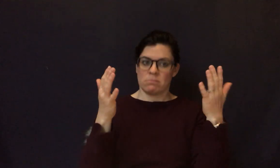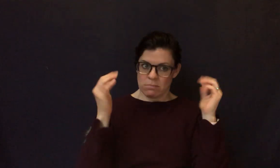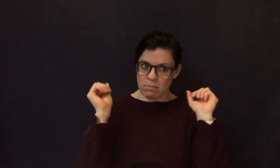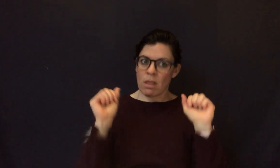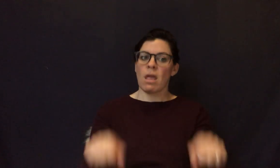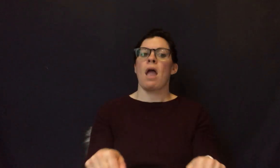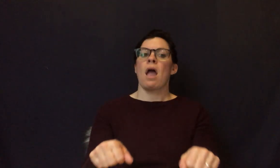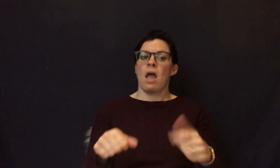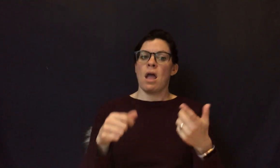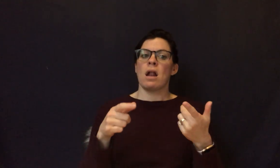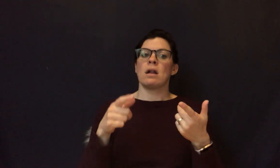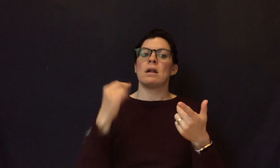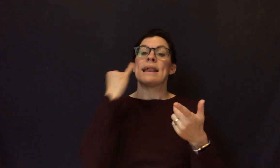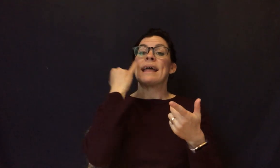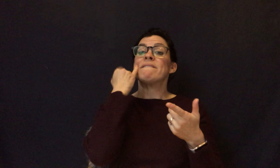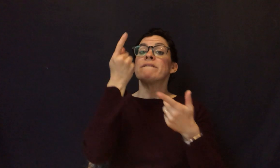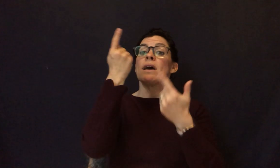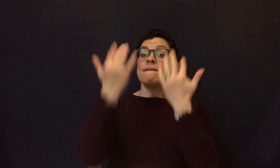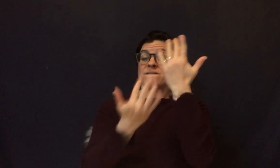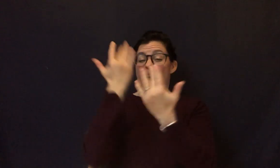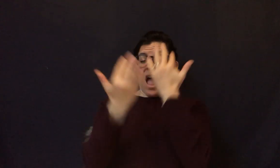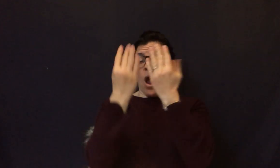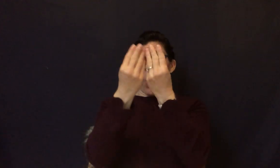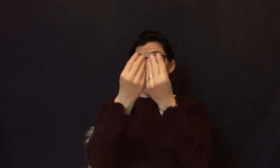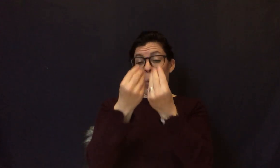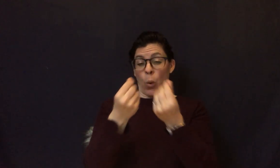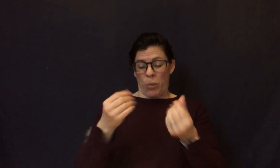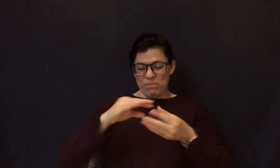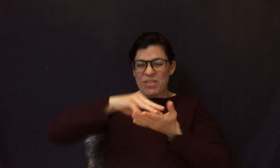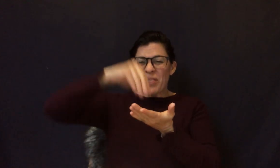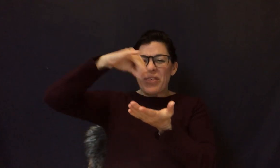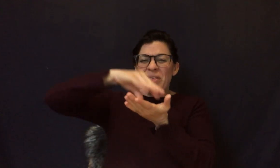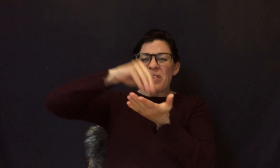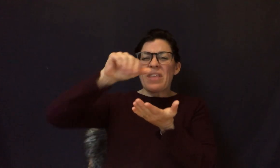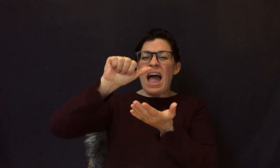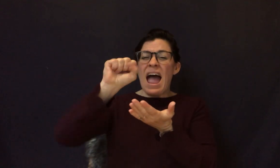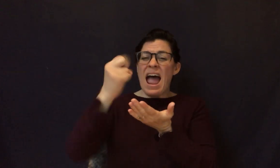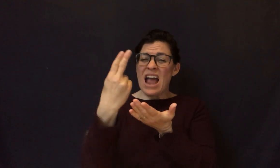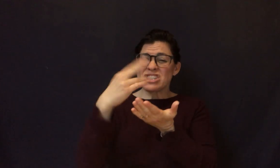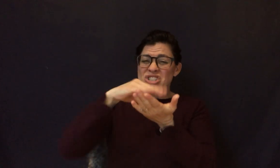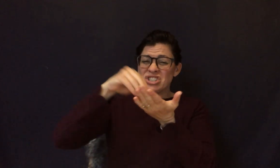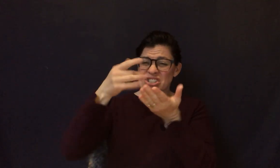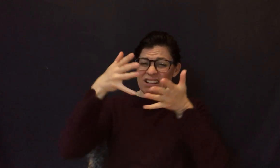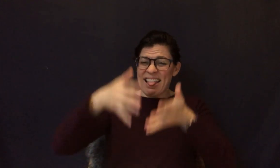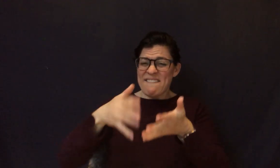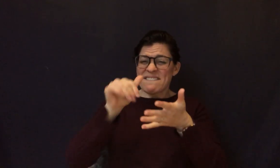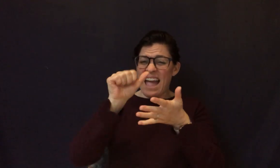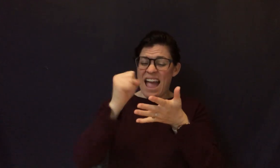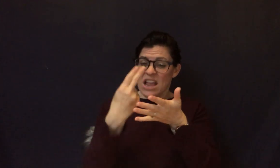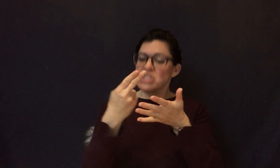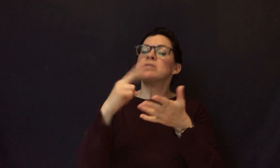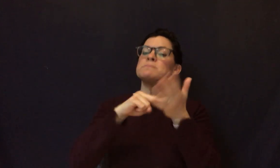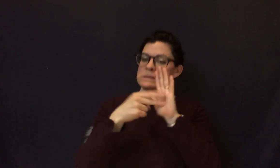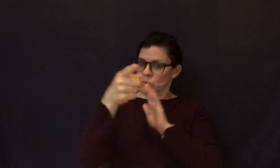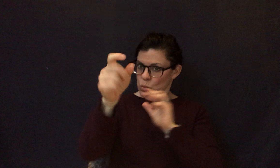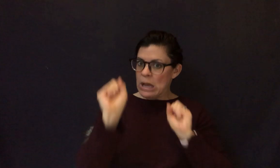Okay? We got it? Yes. Okay. So that is a Type A fire extinguisher. All